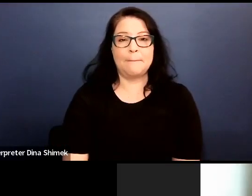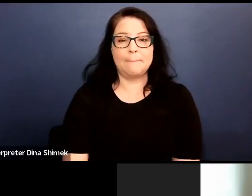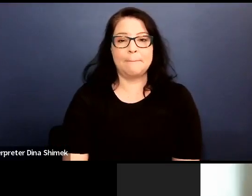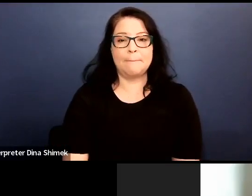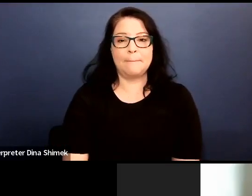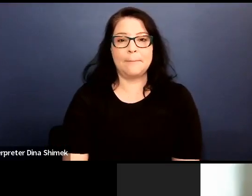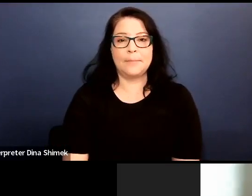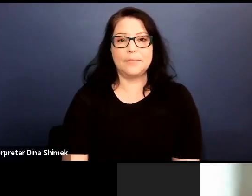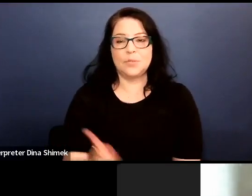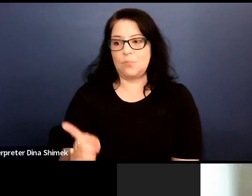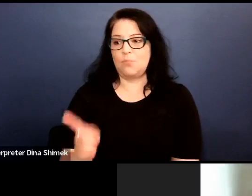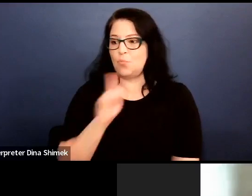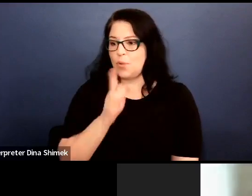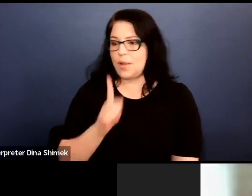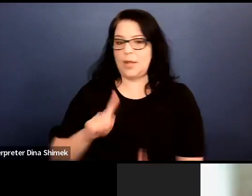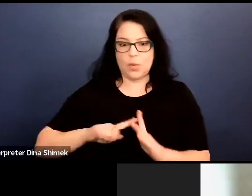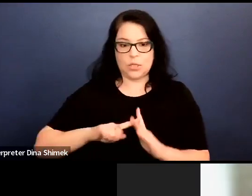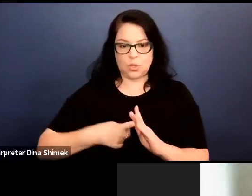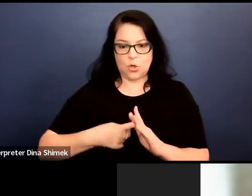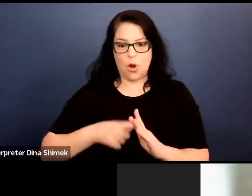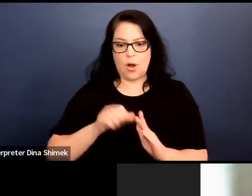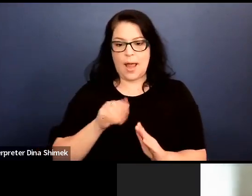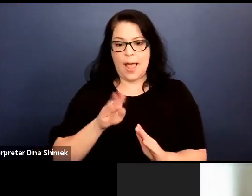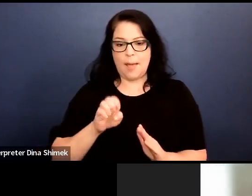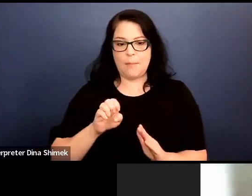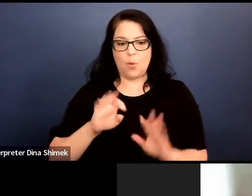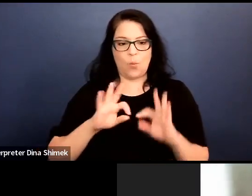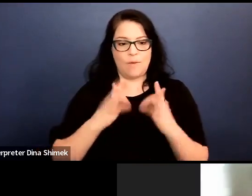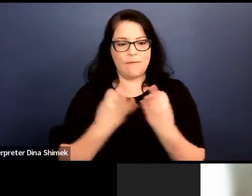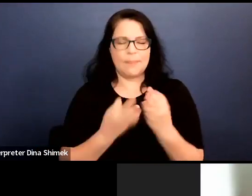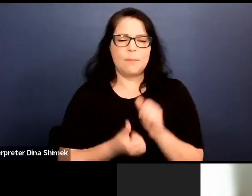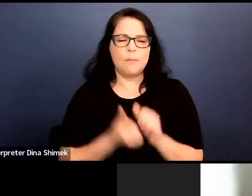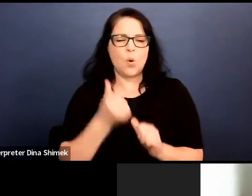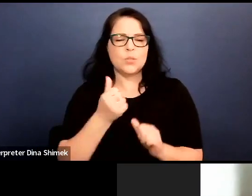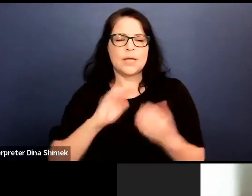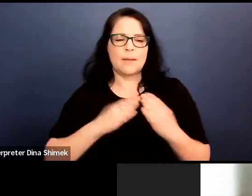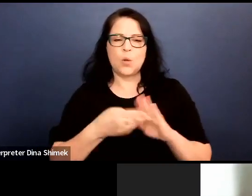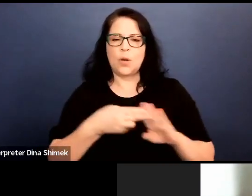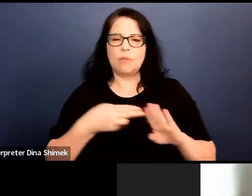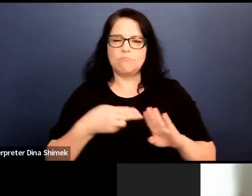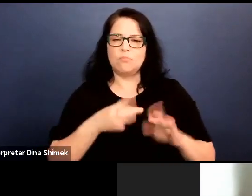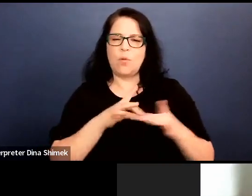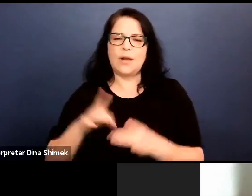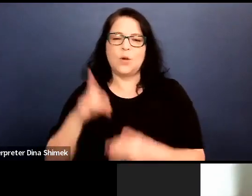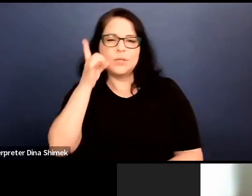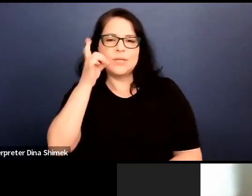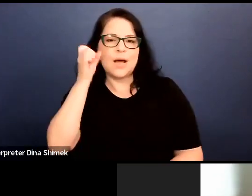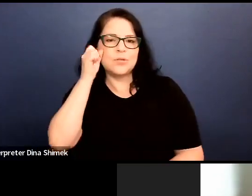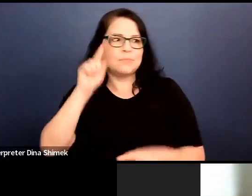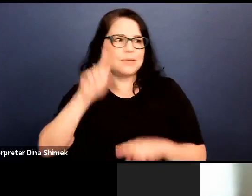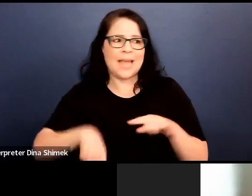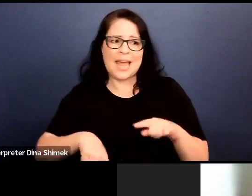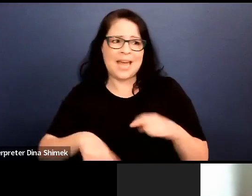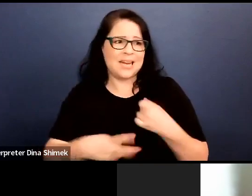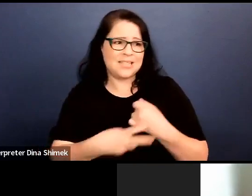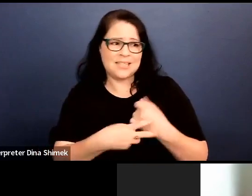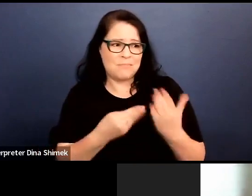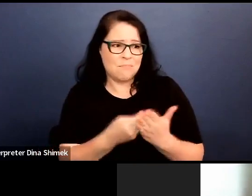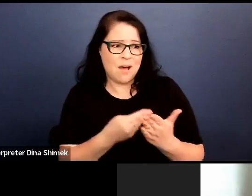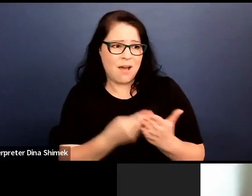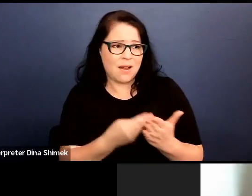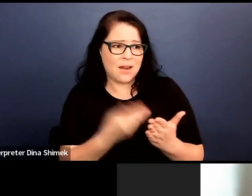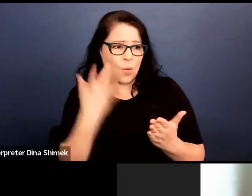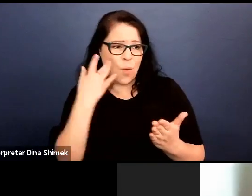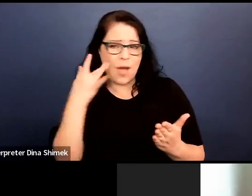started, right, was families primarily in the Down syndrome community were like, hey, I can't put money aside because my child